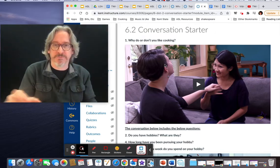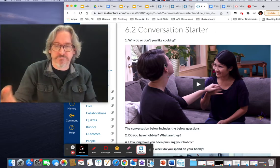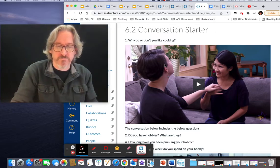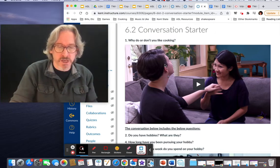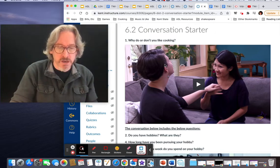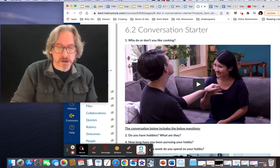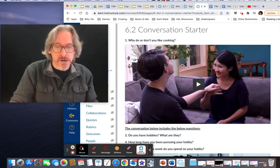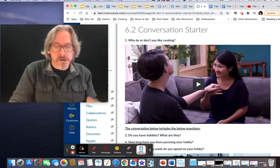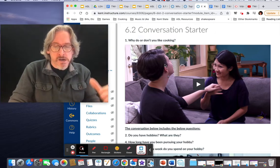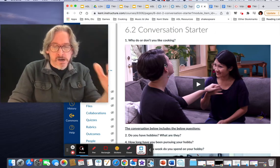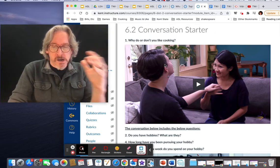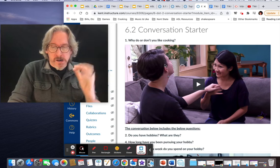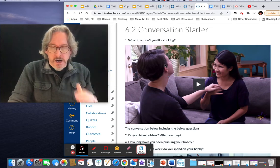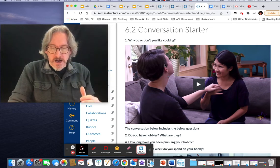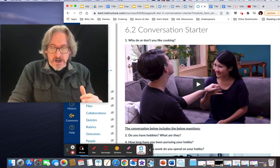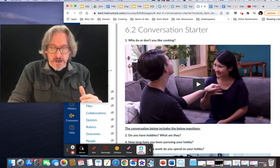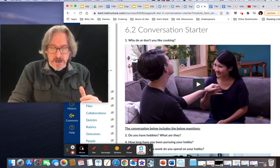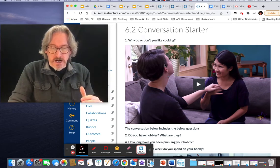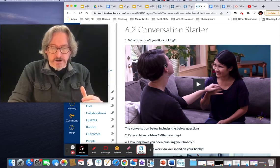feeling.